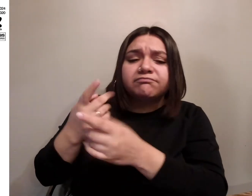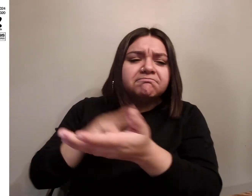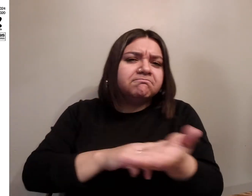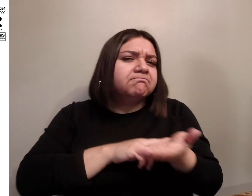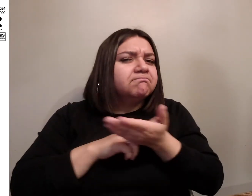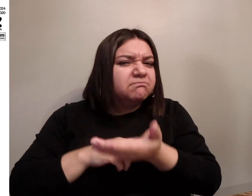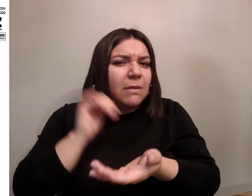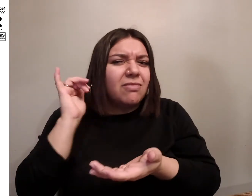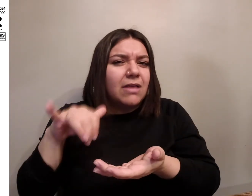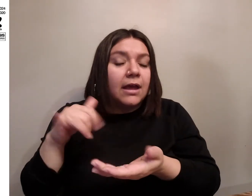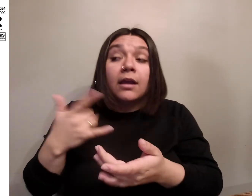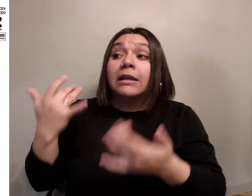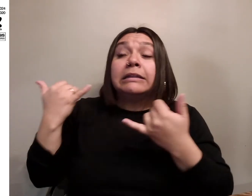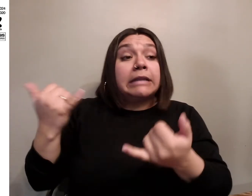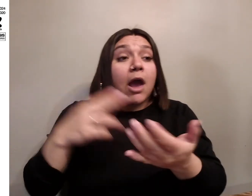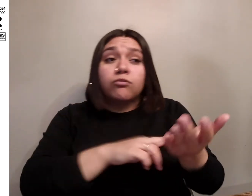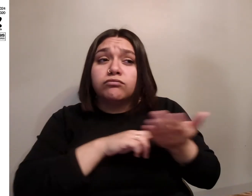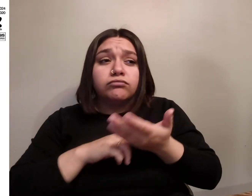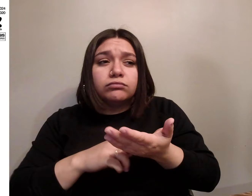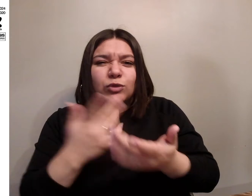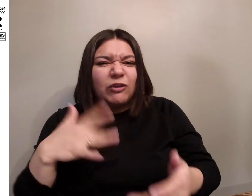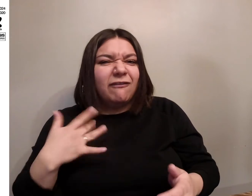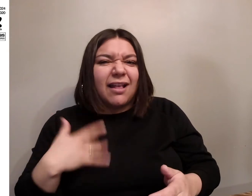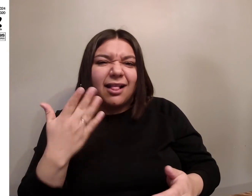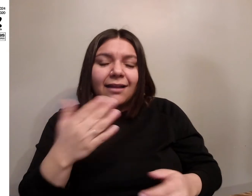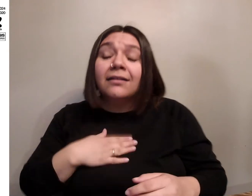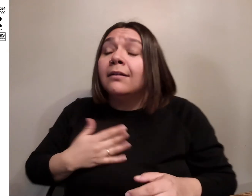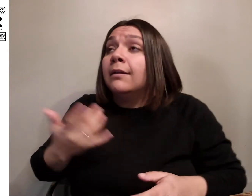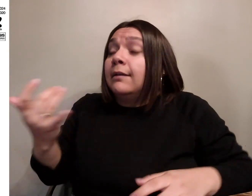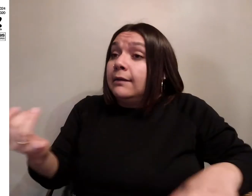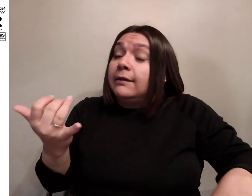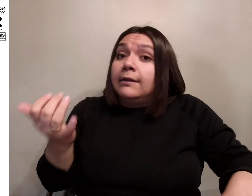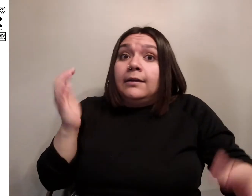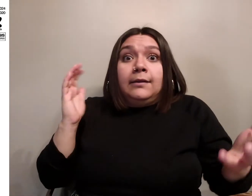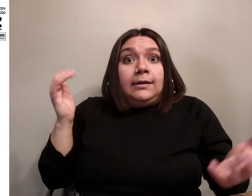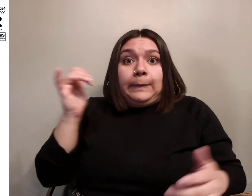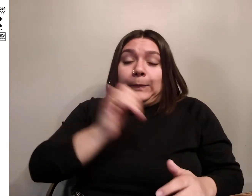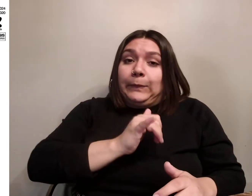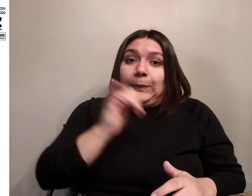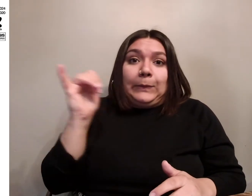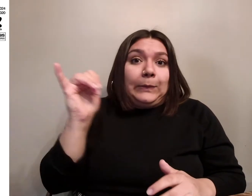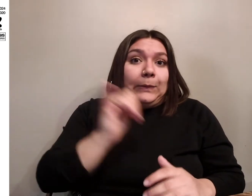world Yeah, might feel like. yeah. And what's the temperature like now?